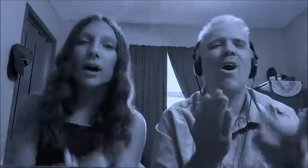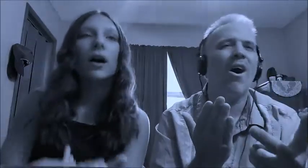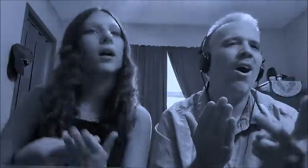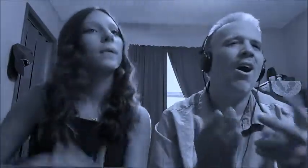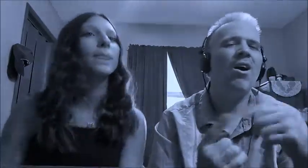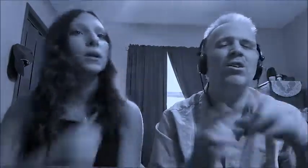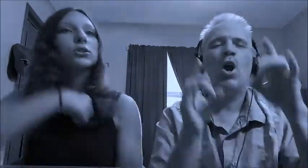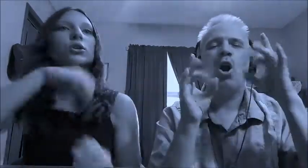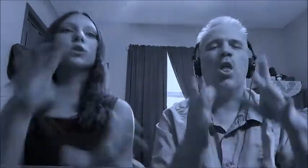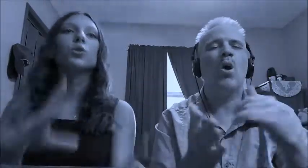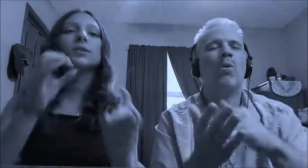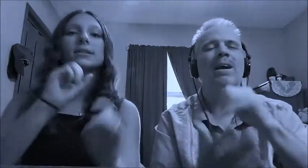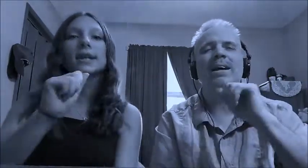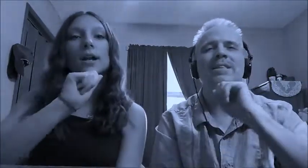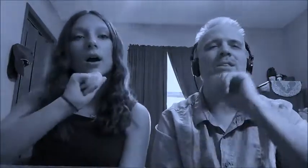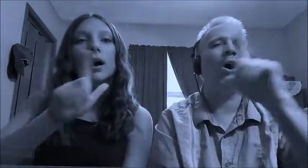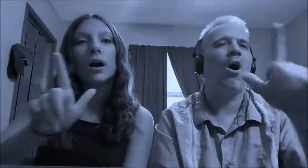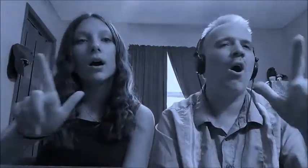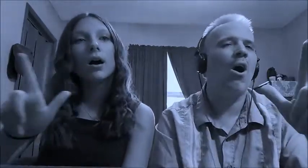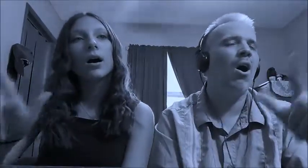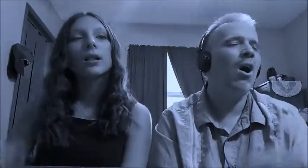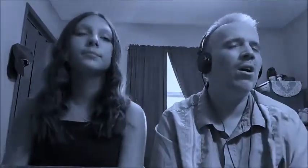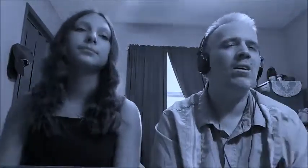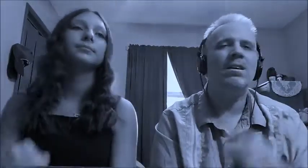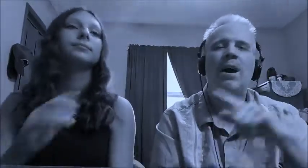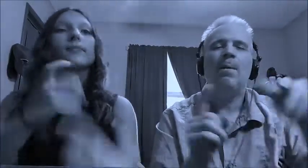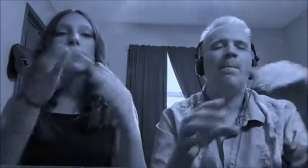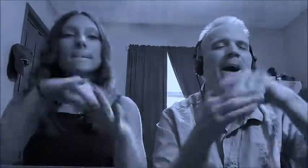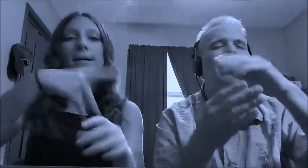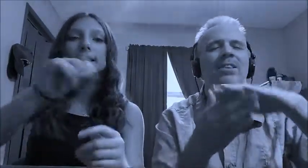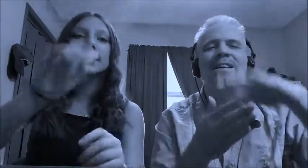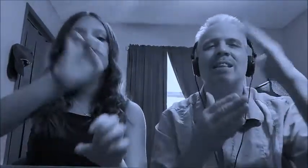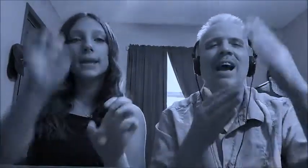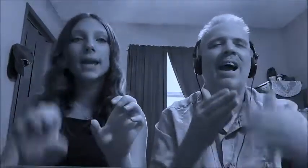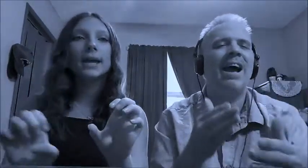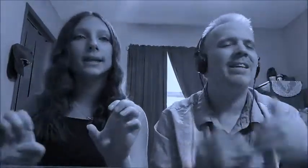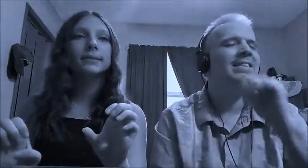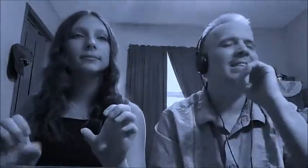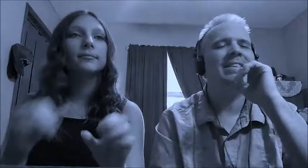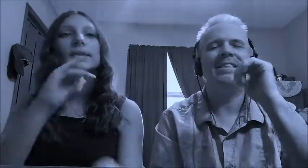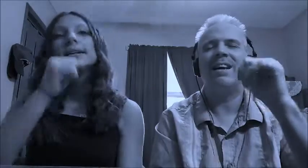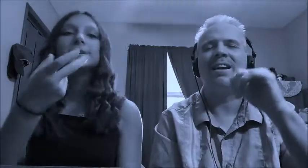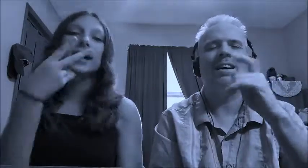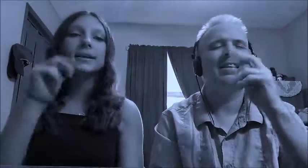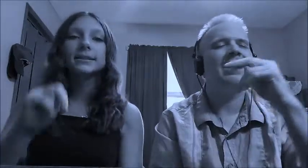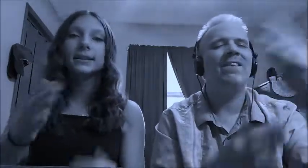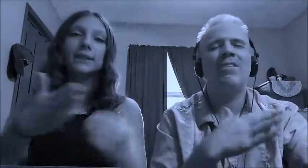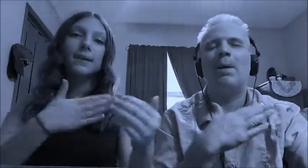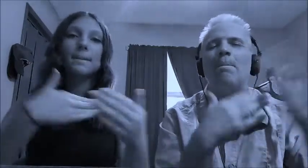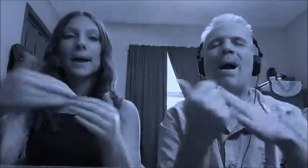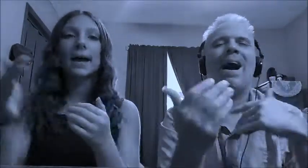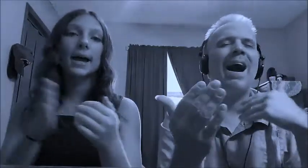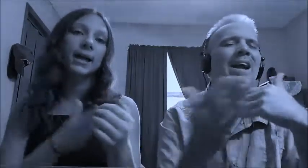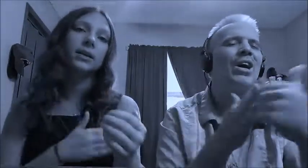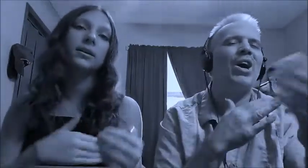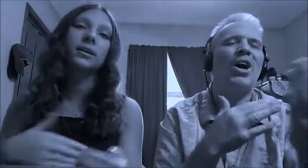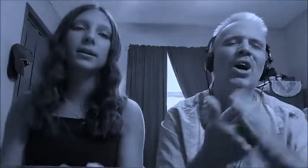fall to lose it all But in the end, it doesn't even matter